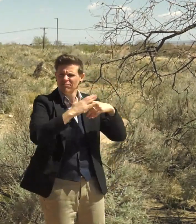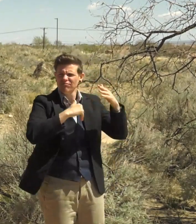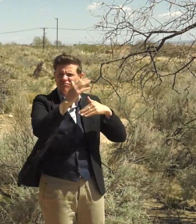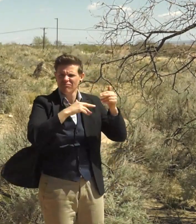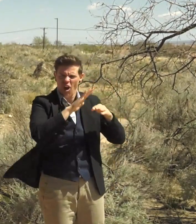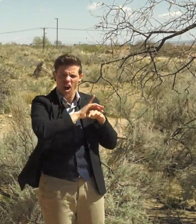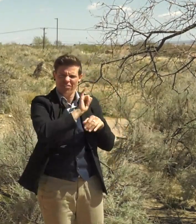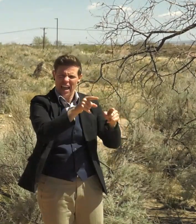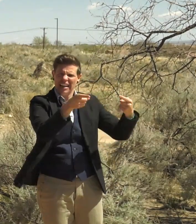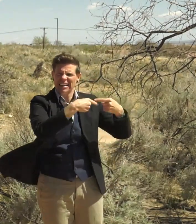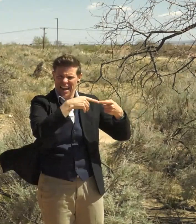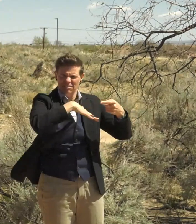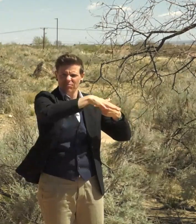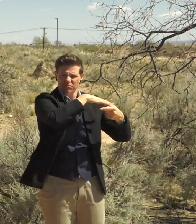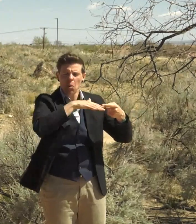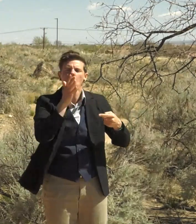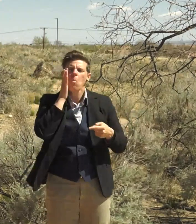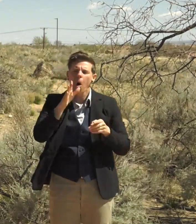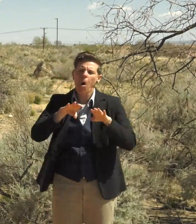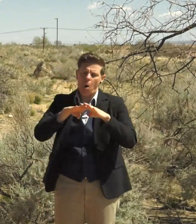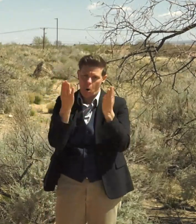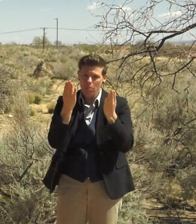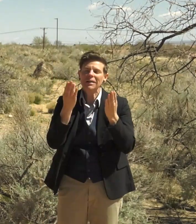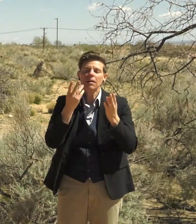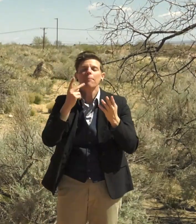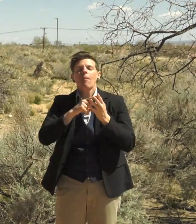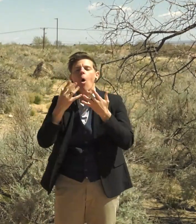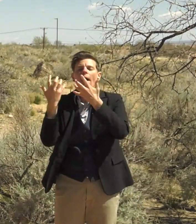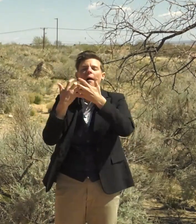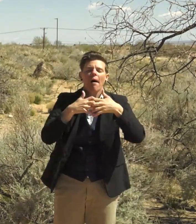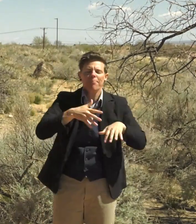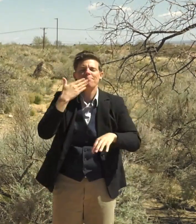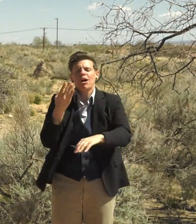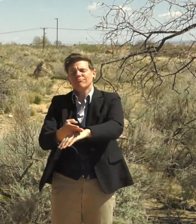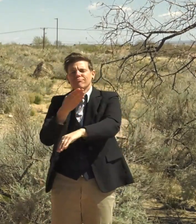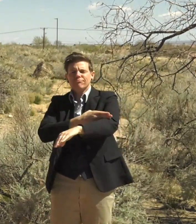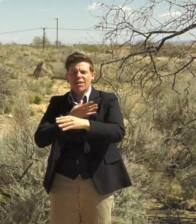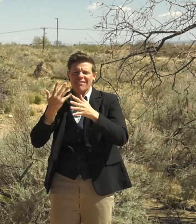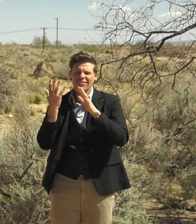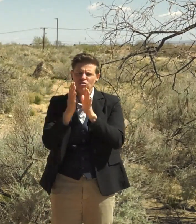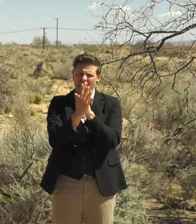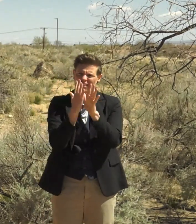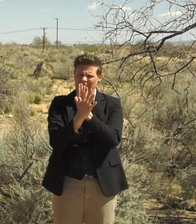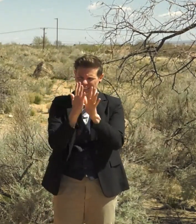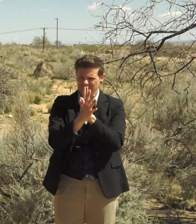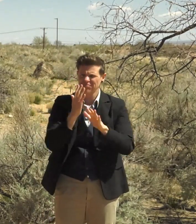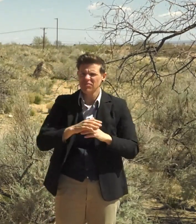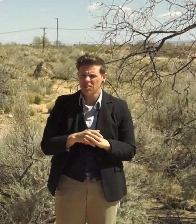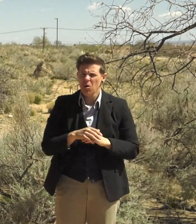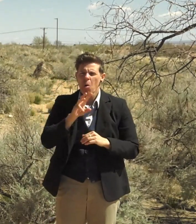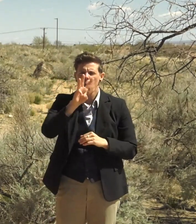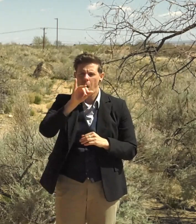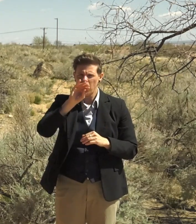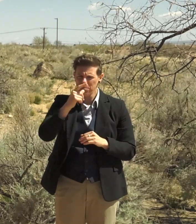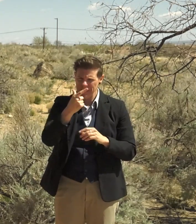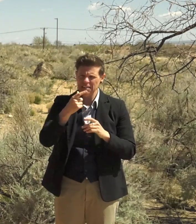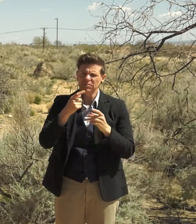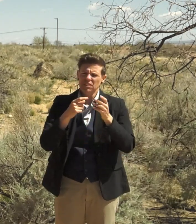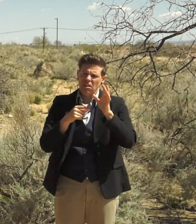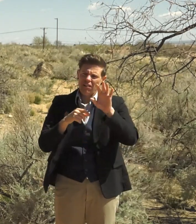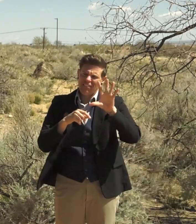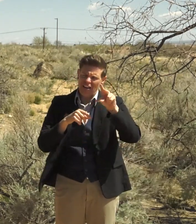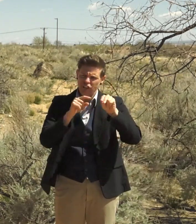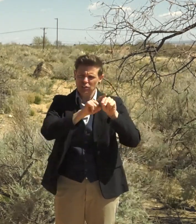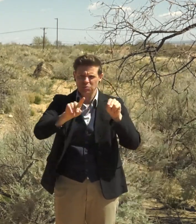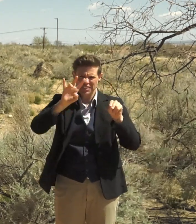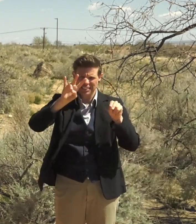that. Also, the Wyoming Gate is moving to a 5:30 a.m. to 7 p.m. 7-day schedule. So Gibson Gate and Wyoming Gate will